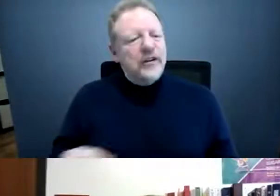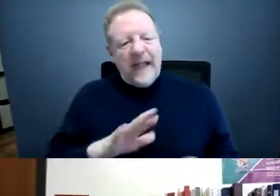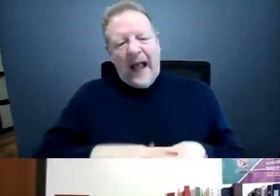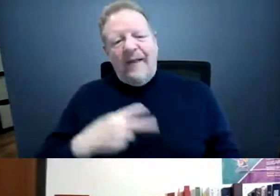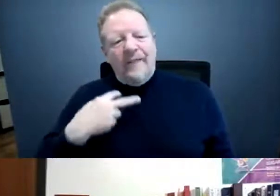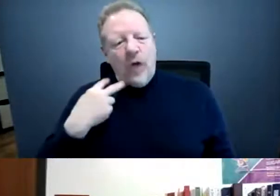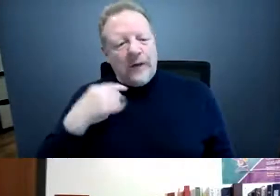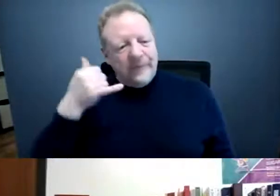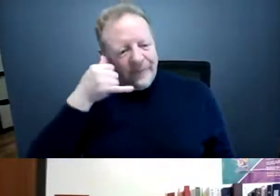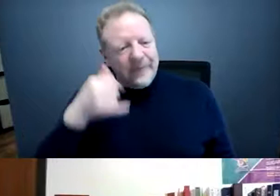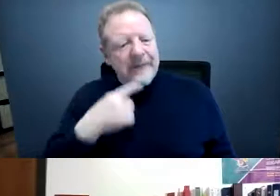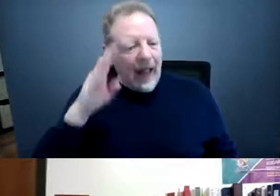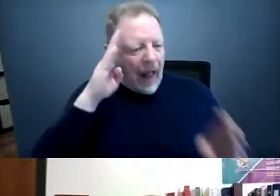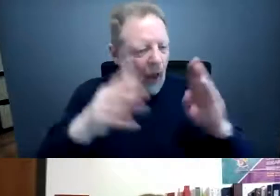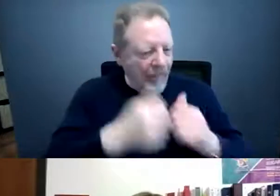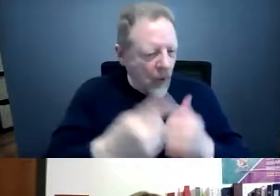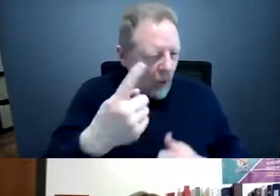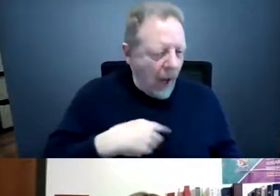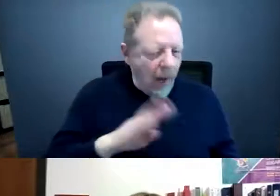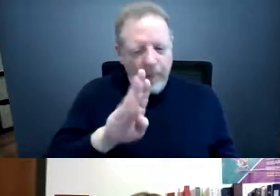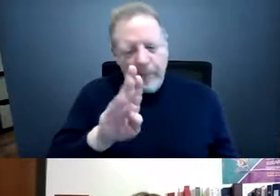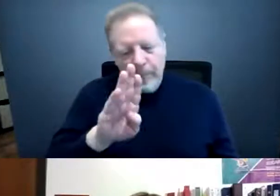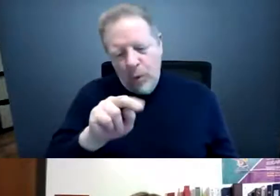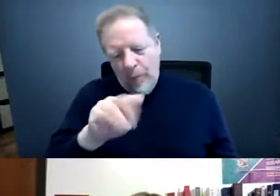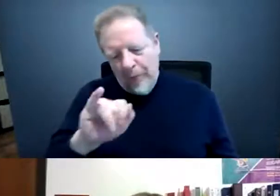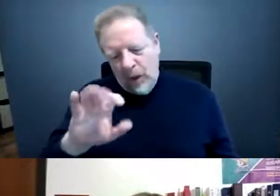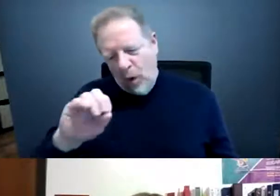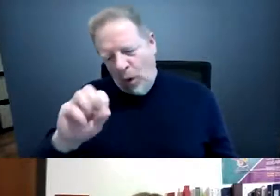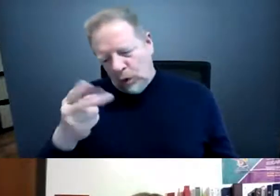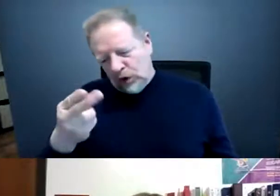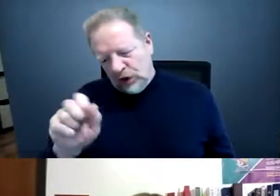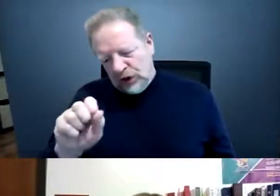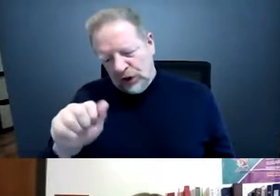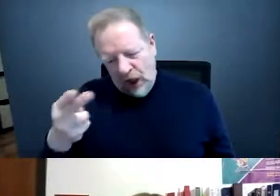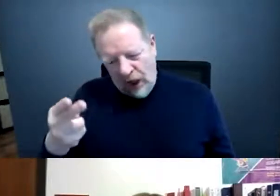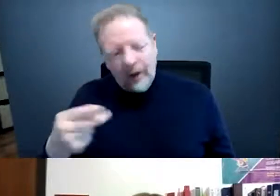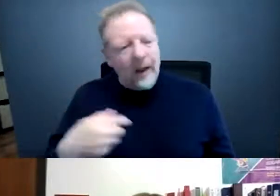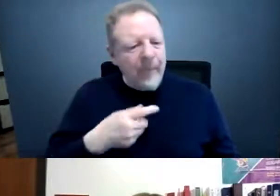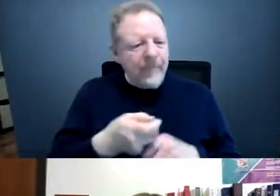Hi, everyone. I'm Bumi Osho. I'm a member of the Health